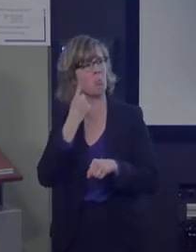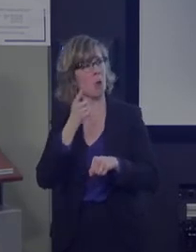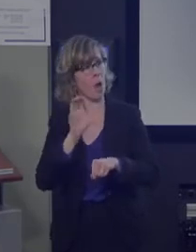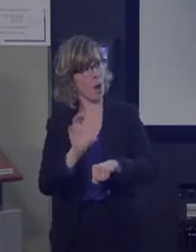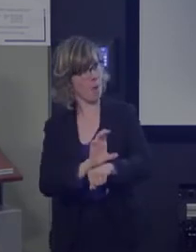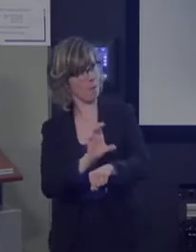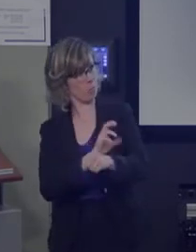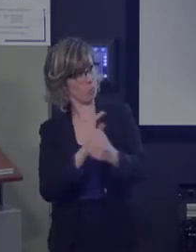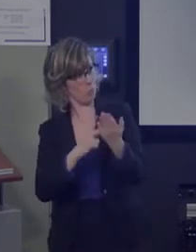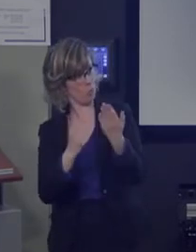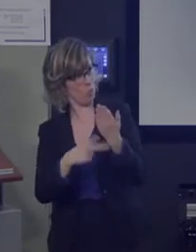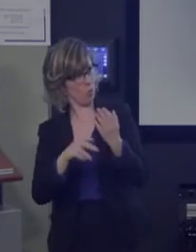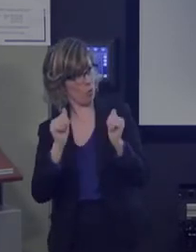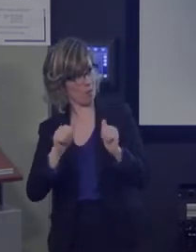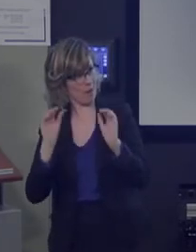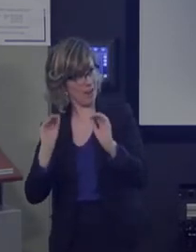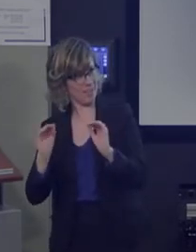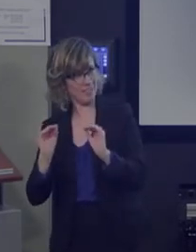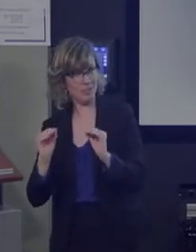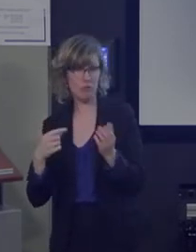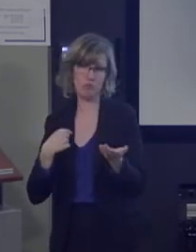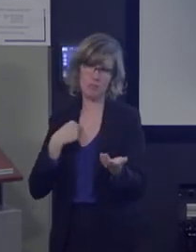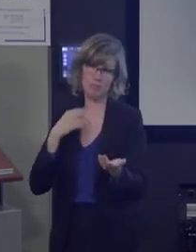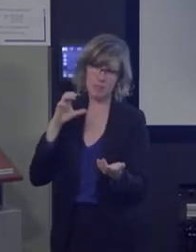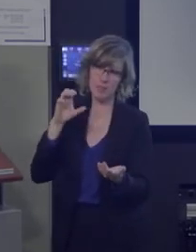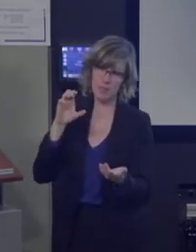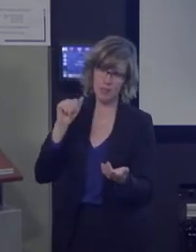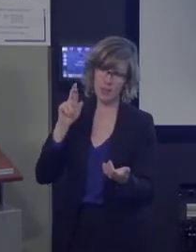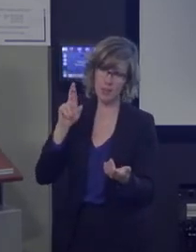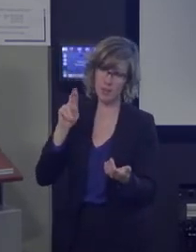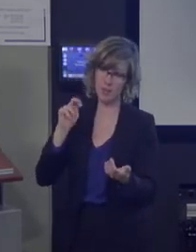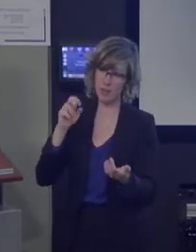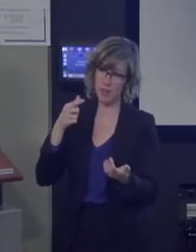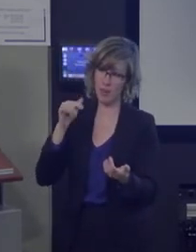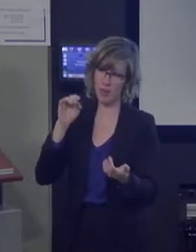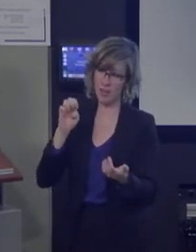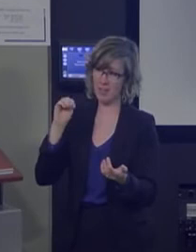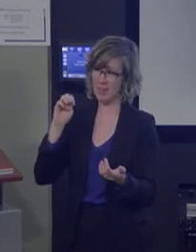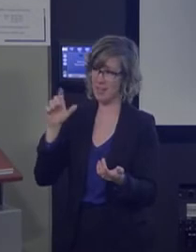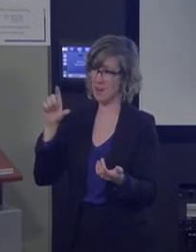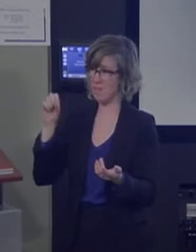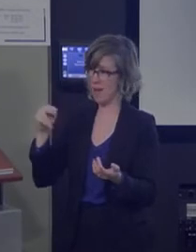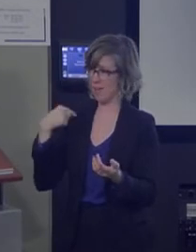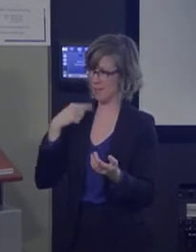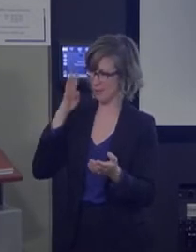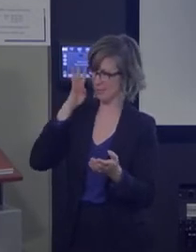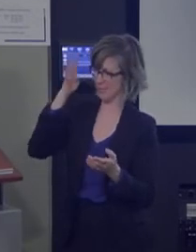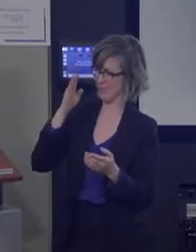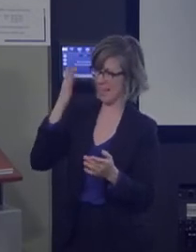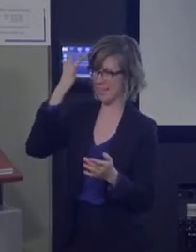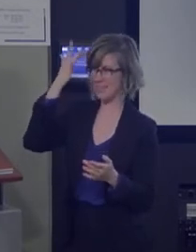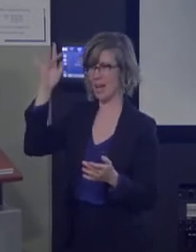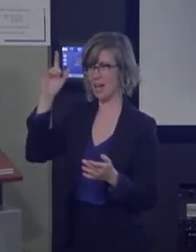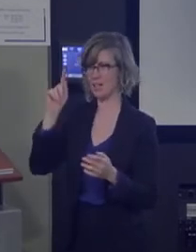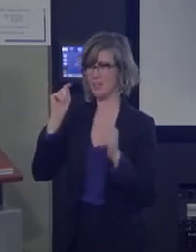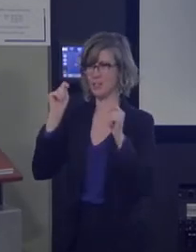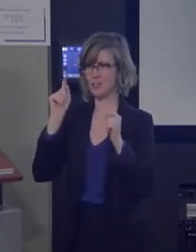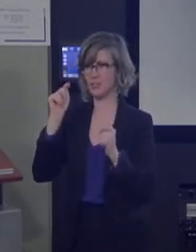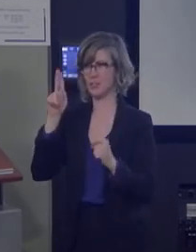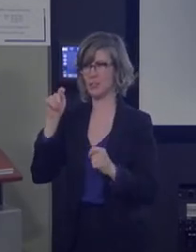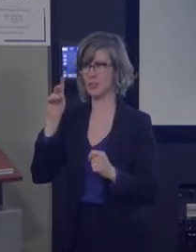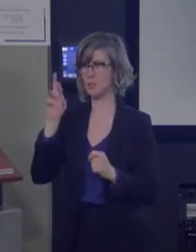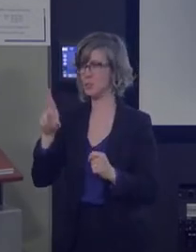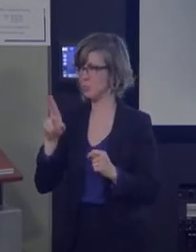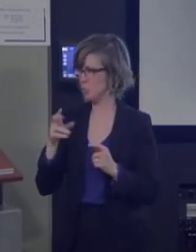try to teach this. And since I'm at Carnegie Mellon, the home of the intelligent tutor, we have for the past couple of years been actually